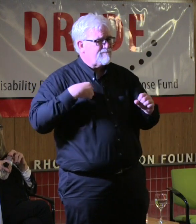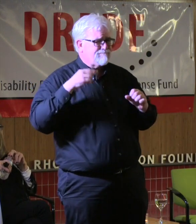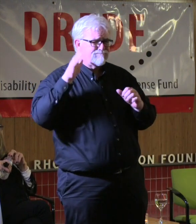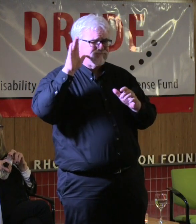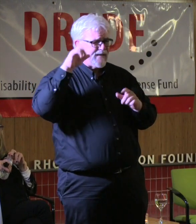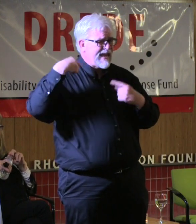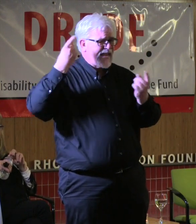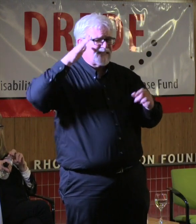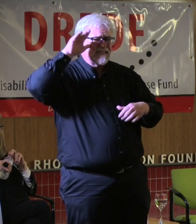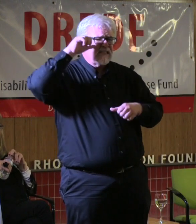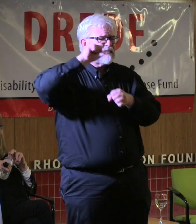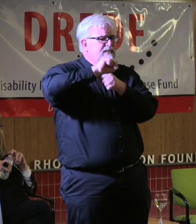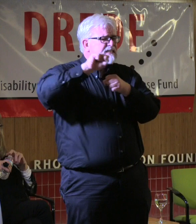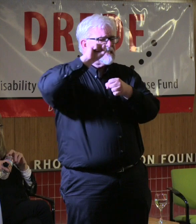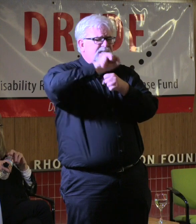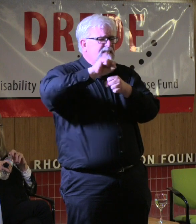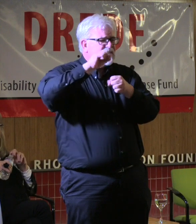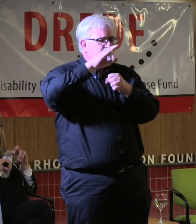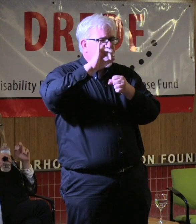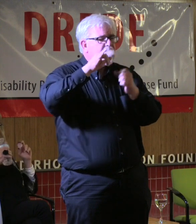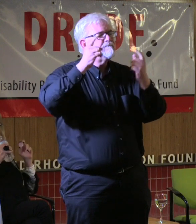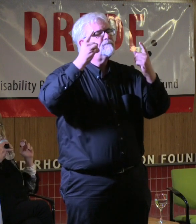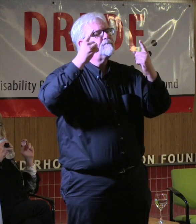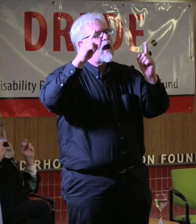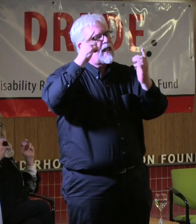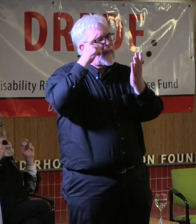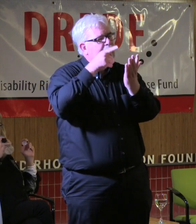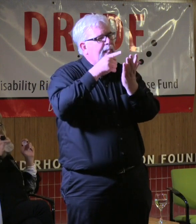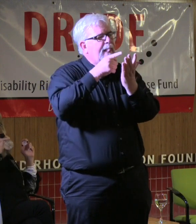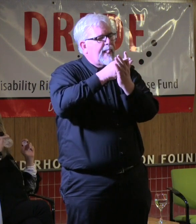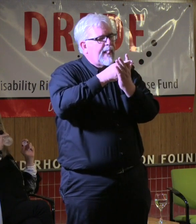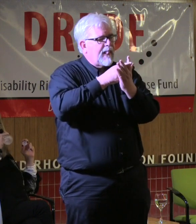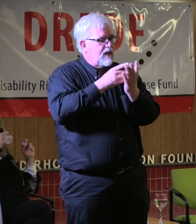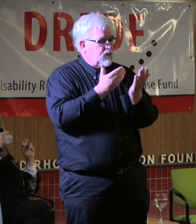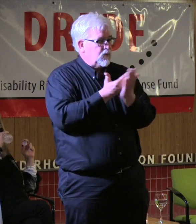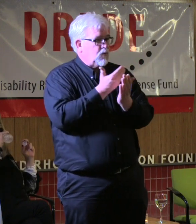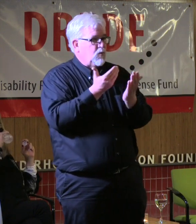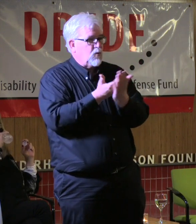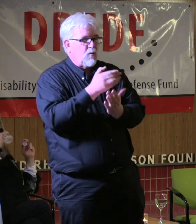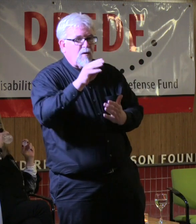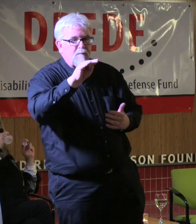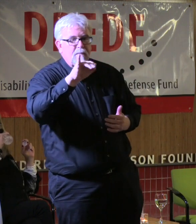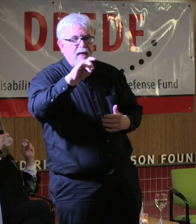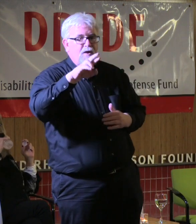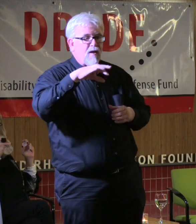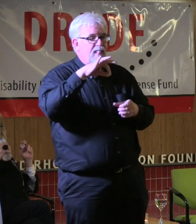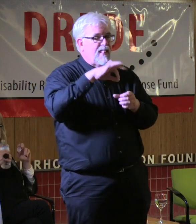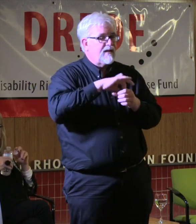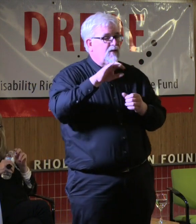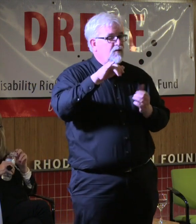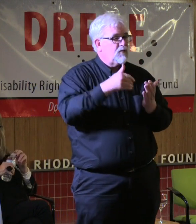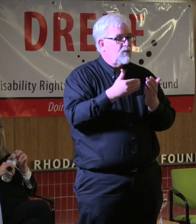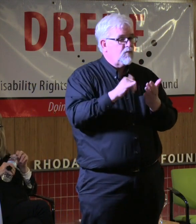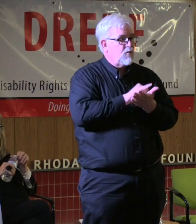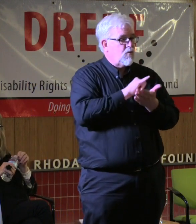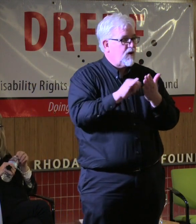time. We're finally making headway. We had a new mayor elected in New York City by the name of Bill de